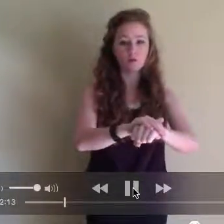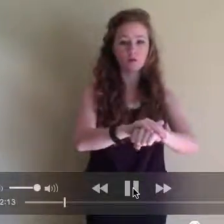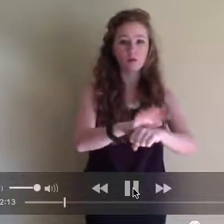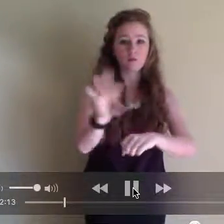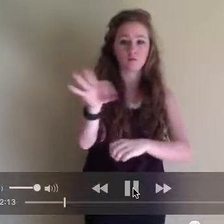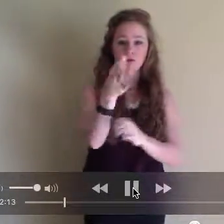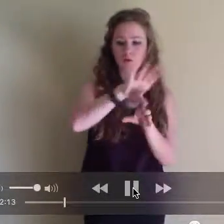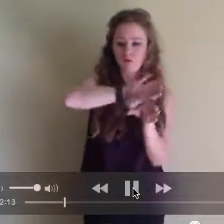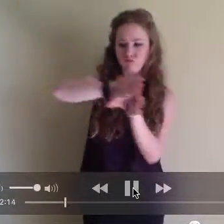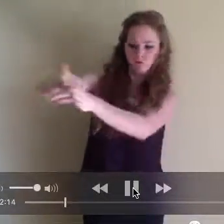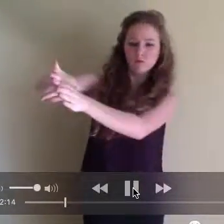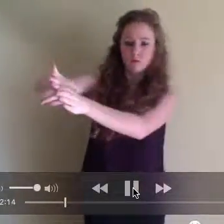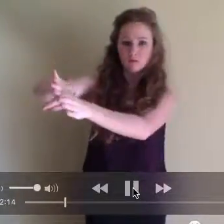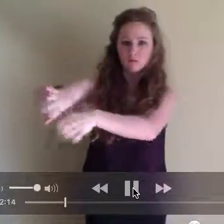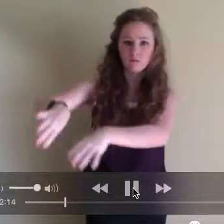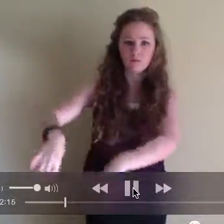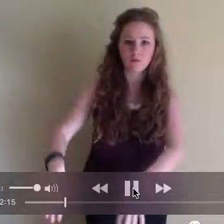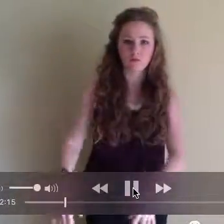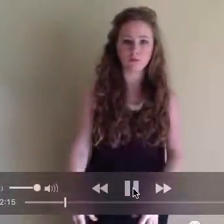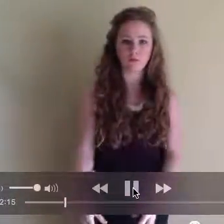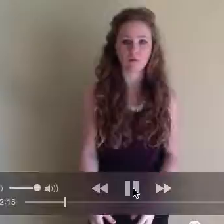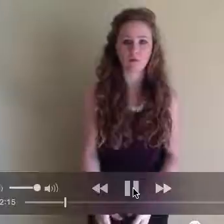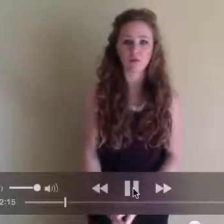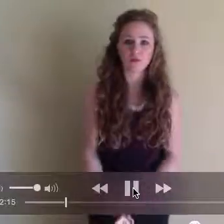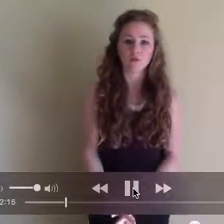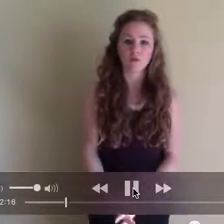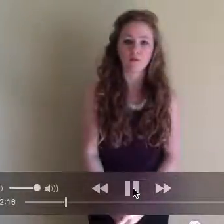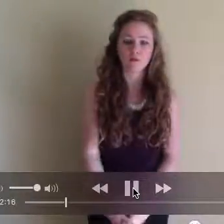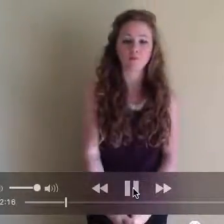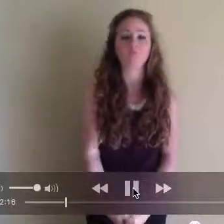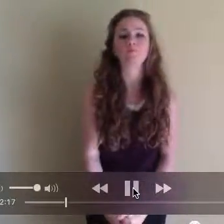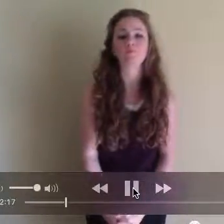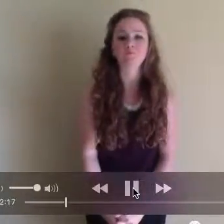So the English won the war, so the French had to move out.